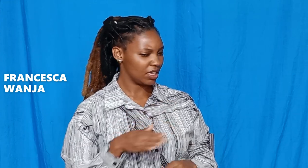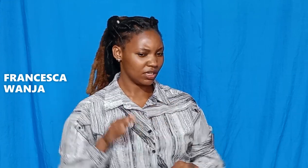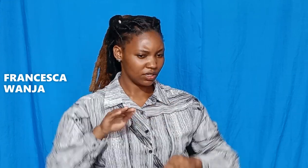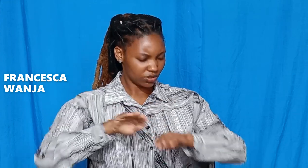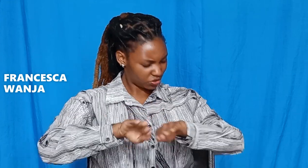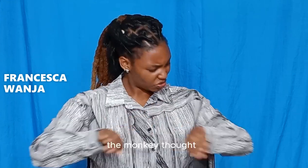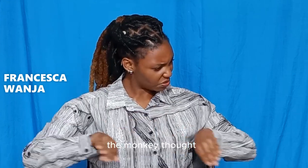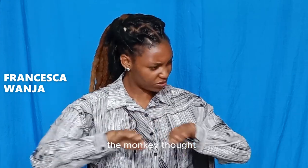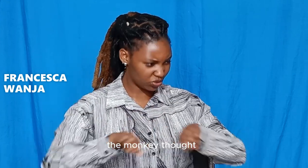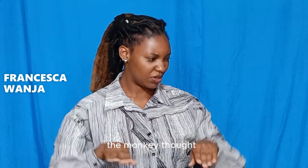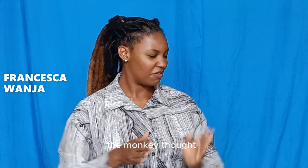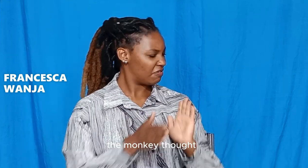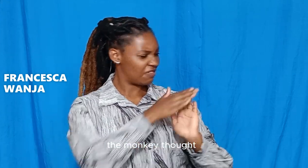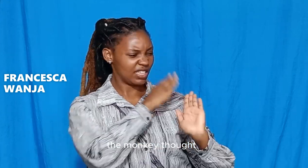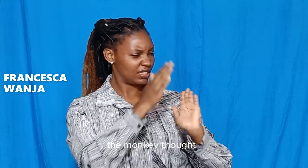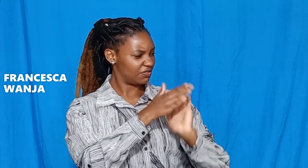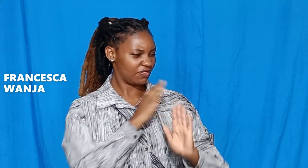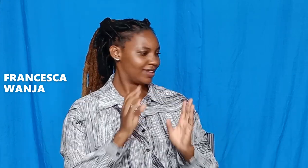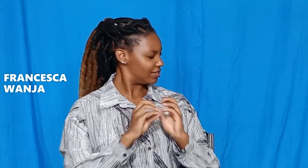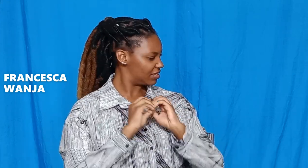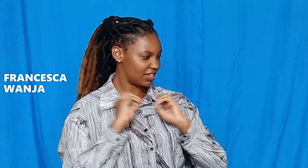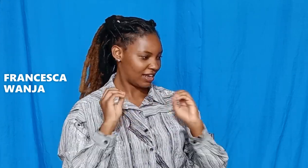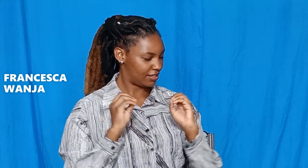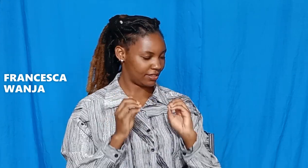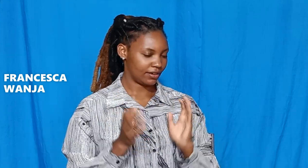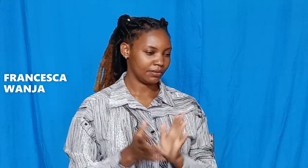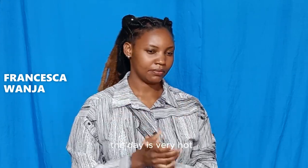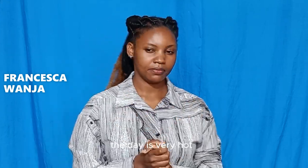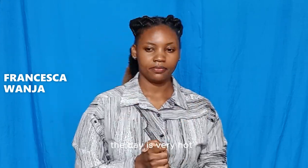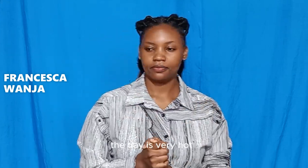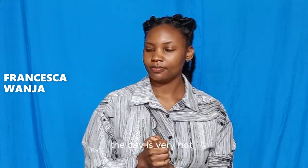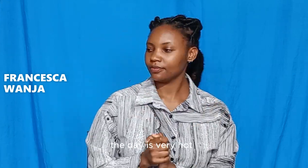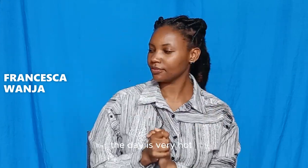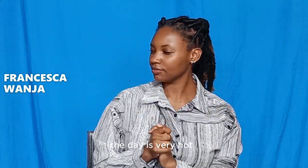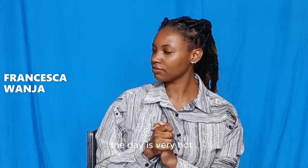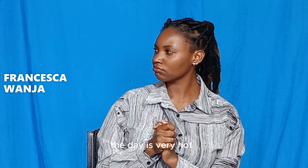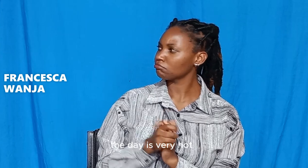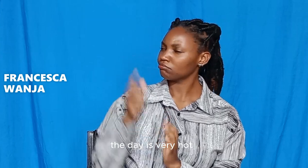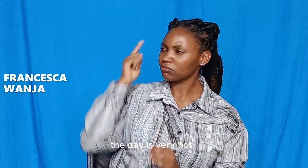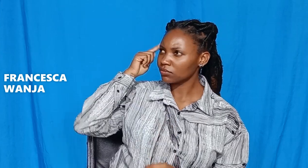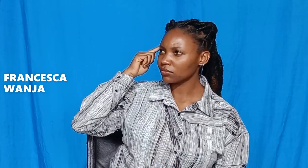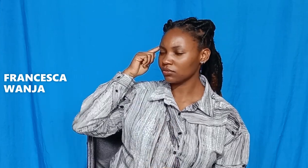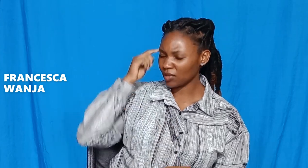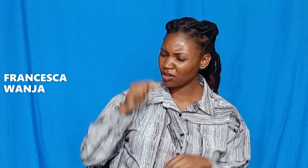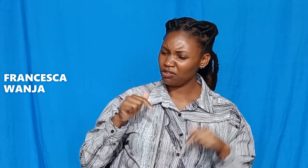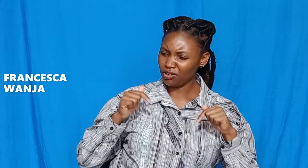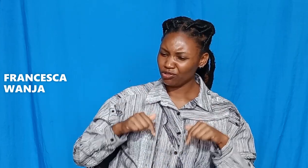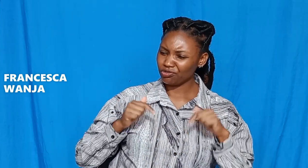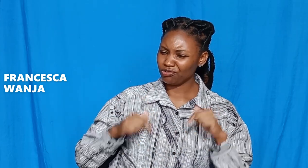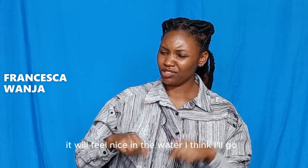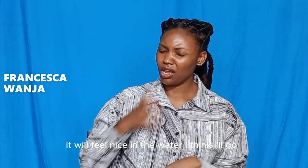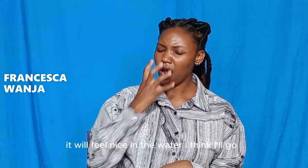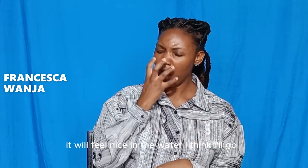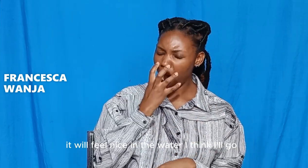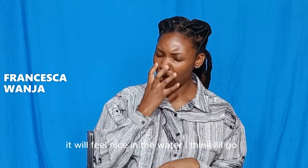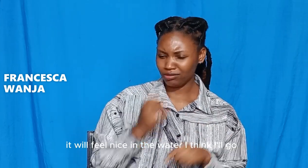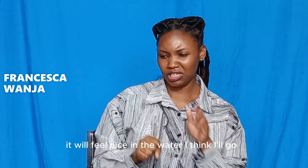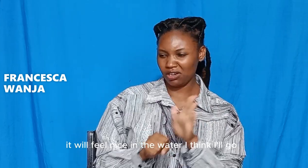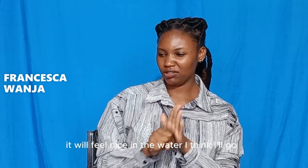The monkey thought. The monkey is very hot. It will feel nice